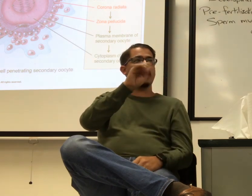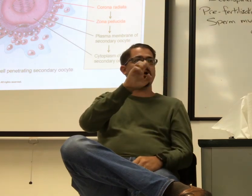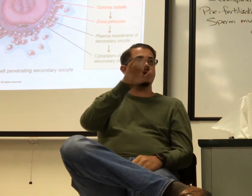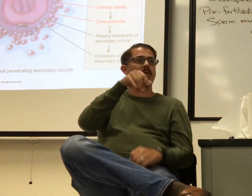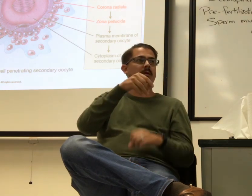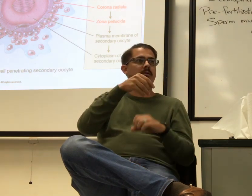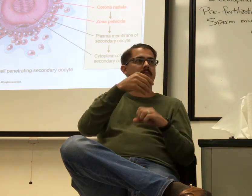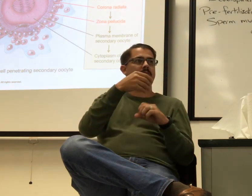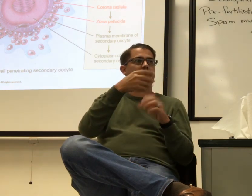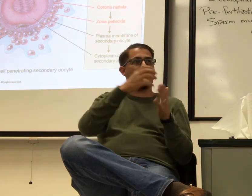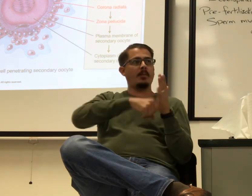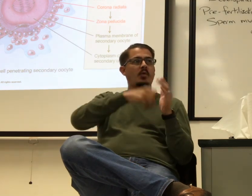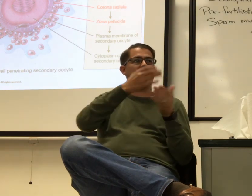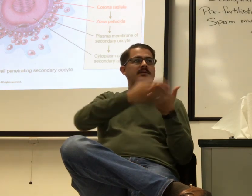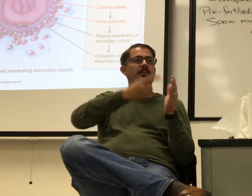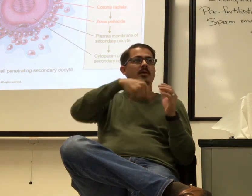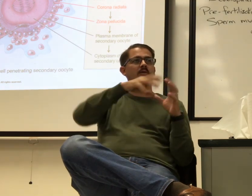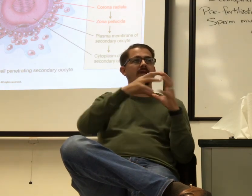it.